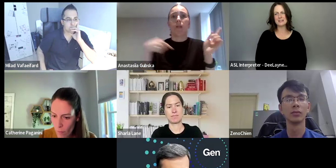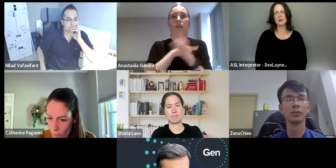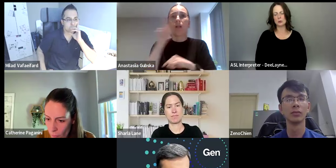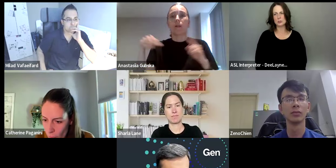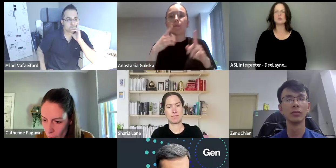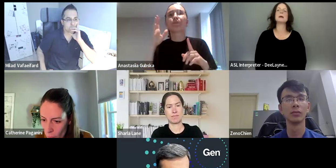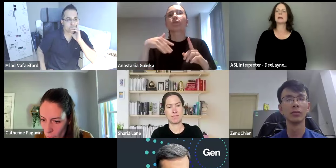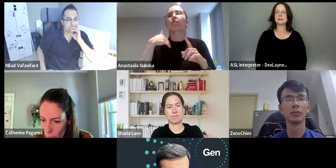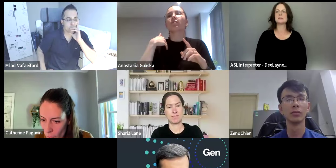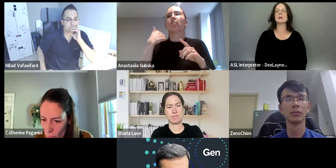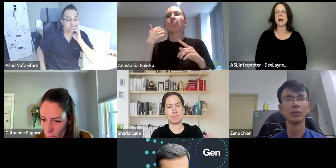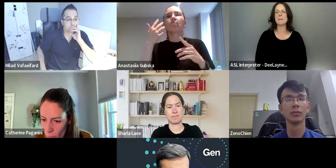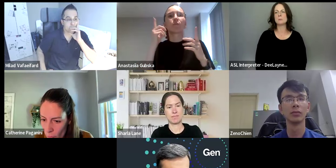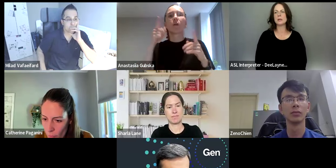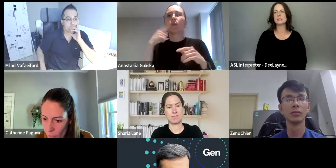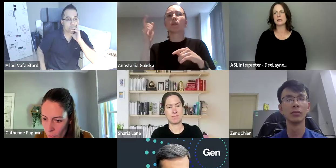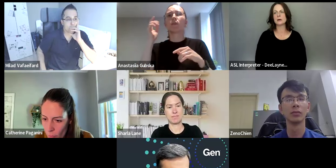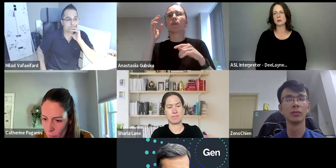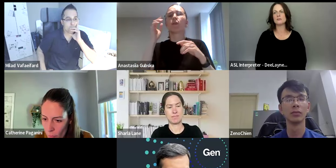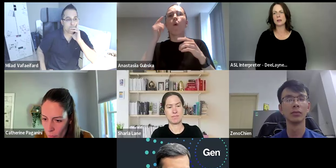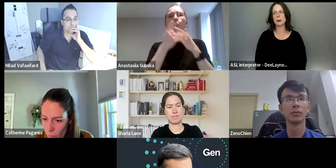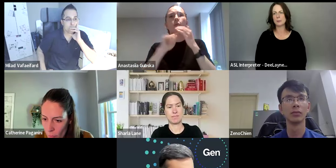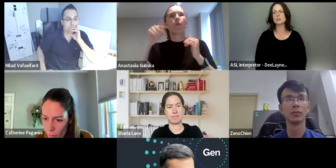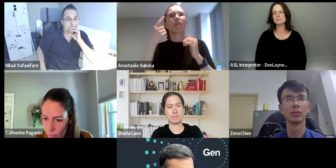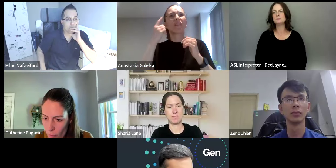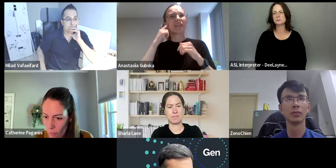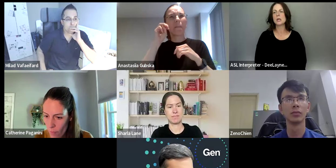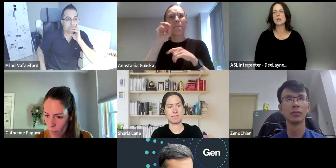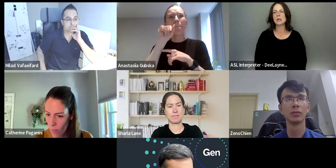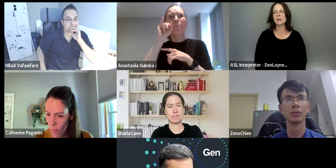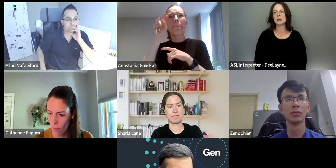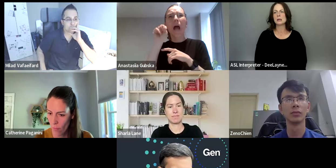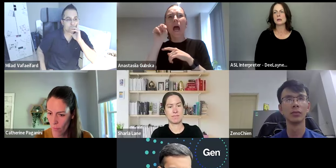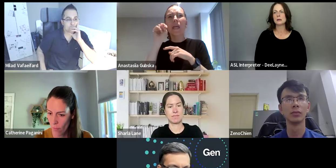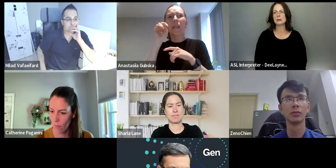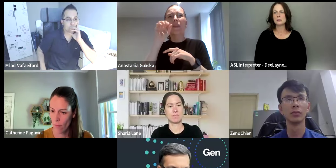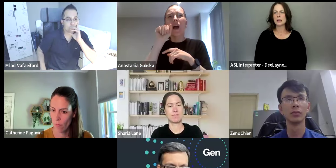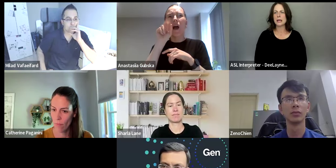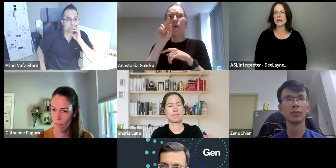So it's difficult to make accessibility happen when it's that hard to find the right person.